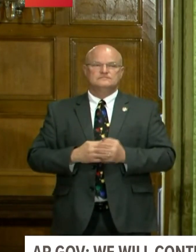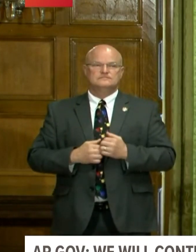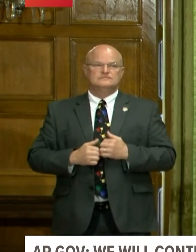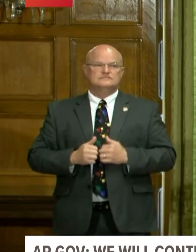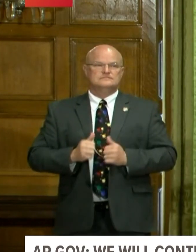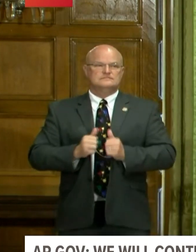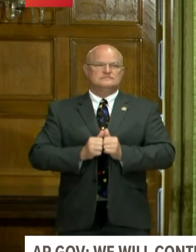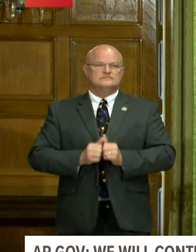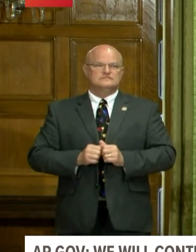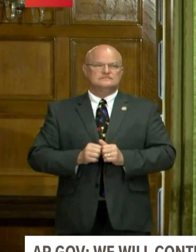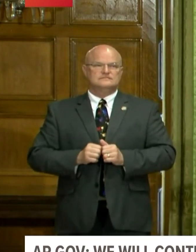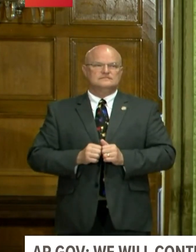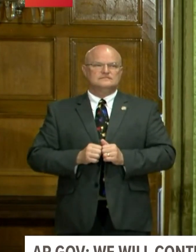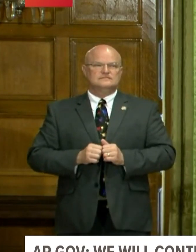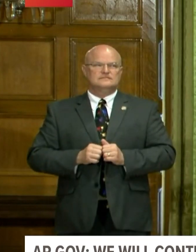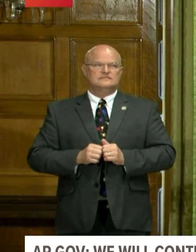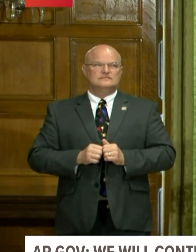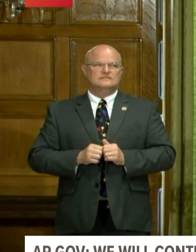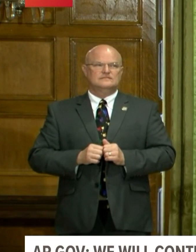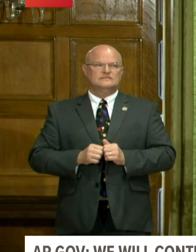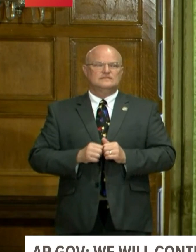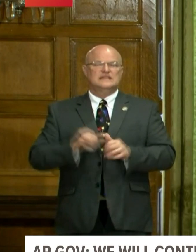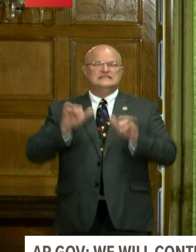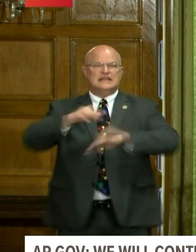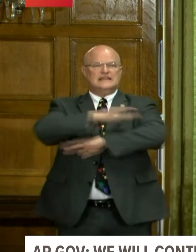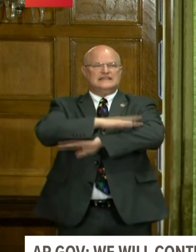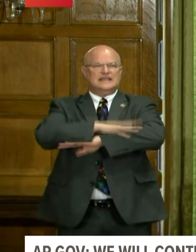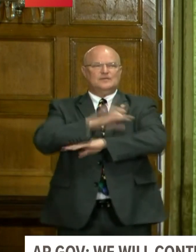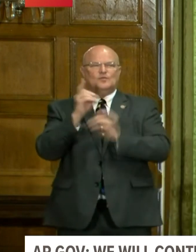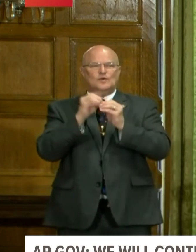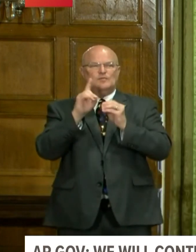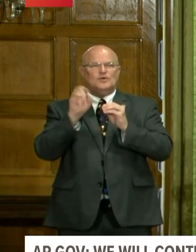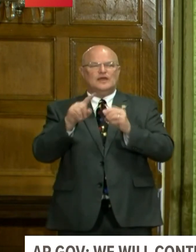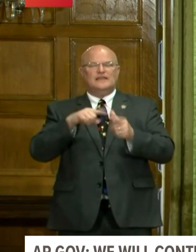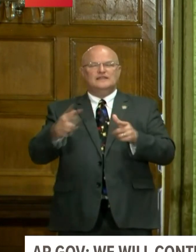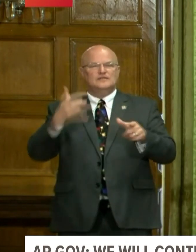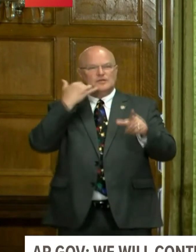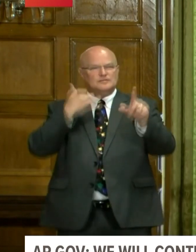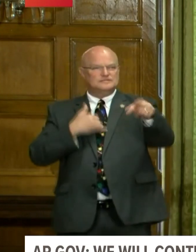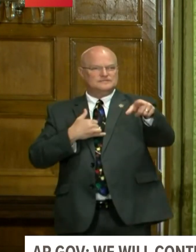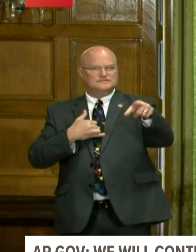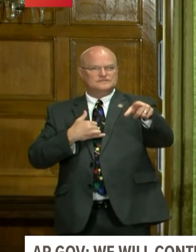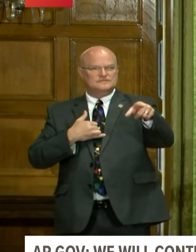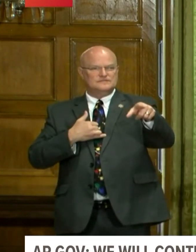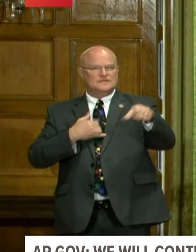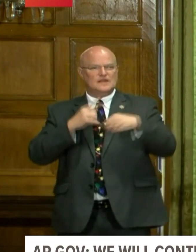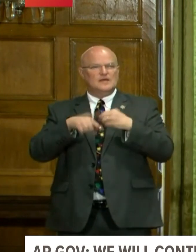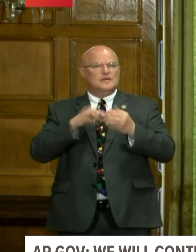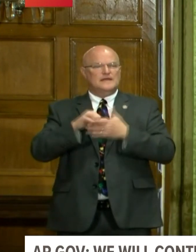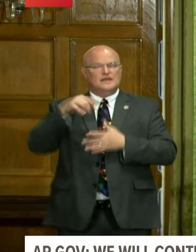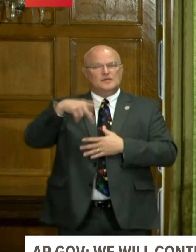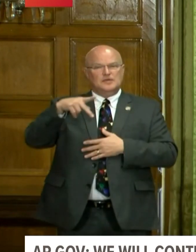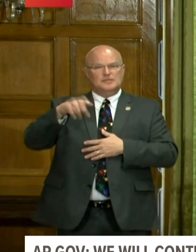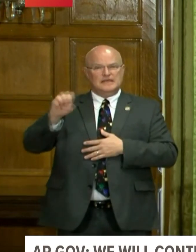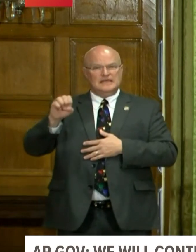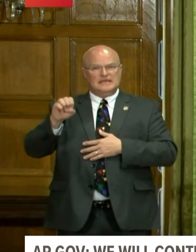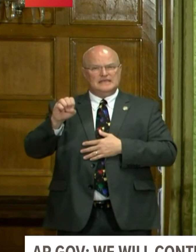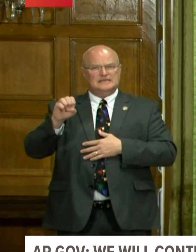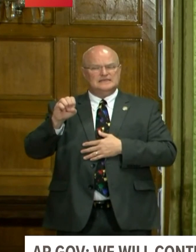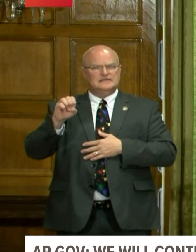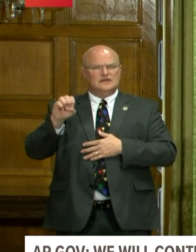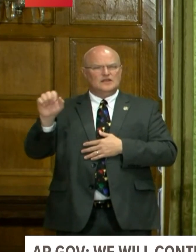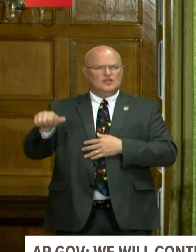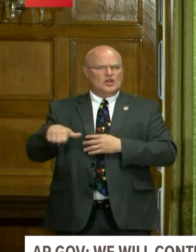All right. We'll stay at the table for one more question, and we'll go remote. But in regards to the PPE and supplies, are there